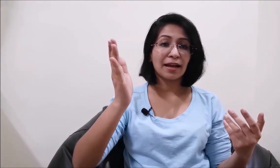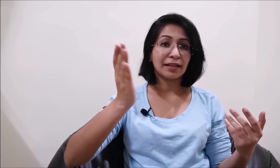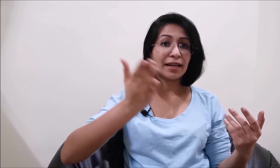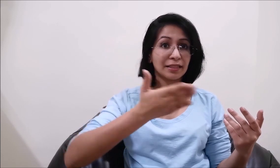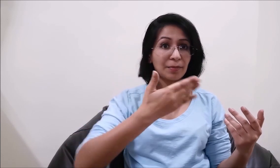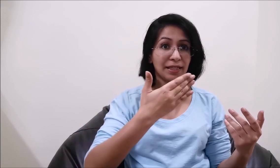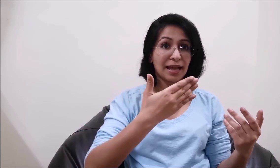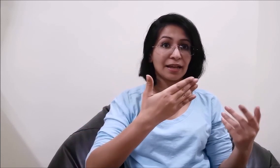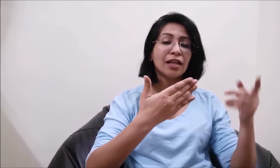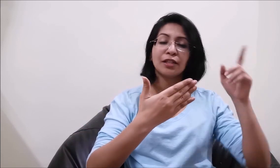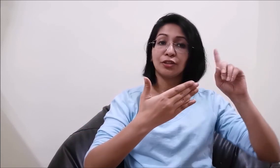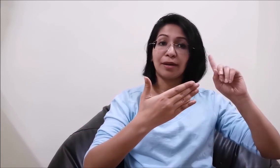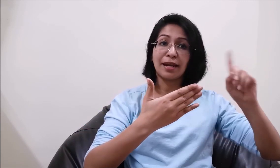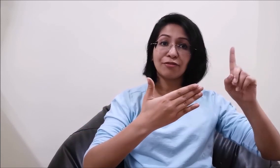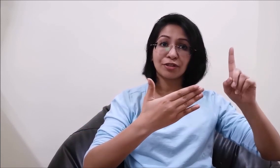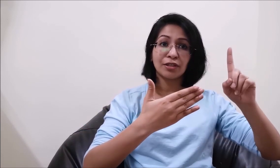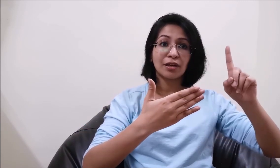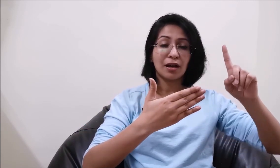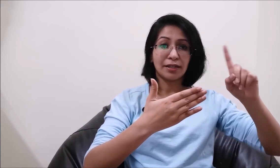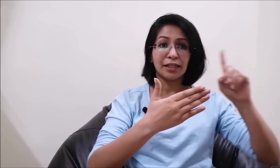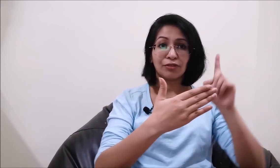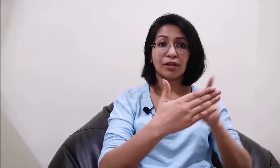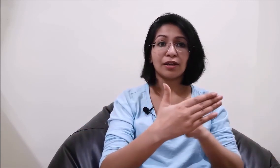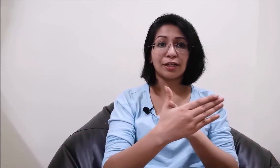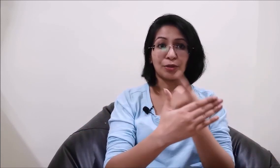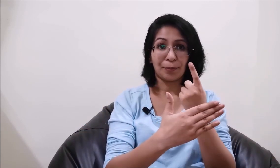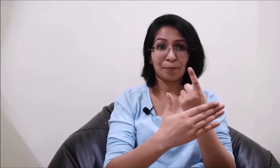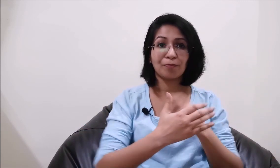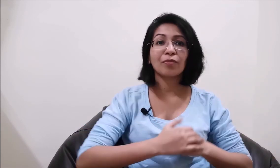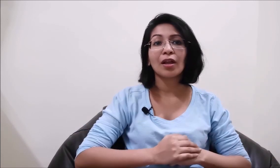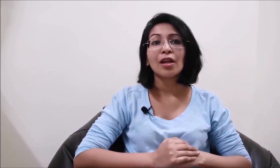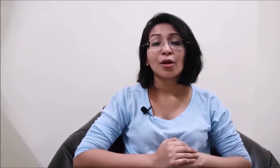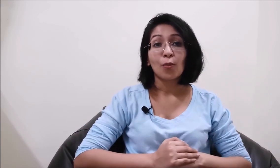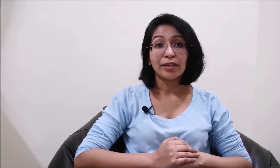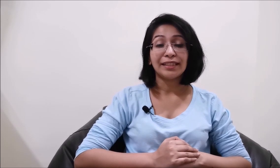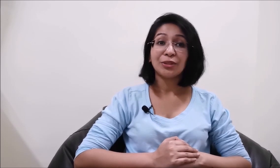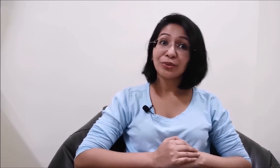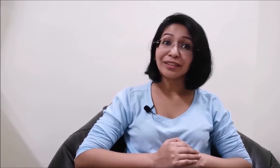hand again as the base hand, using my left index finger. And well, in real,